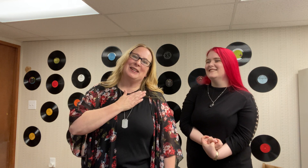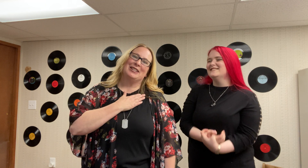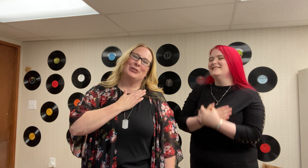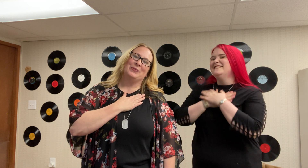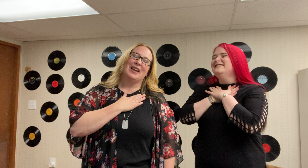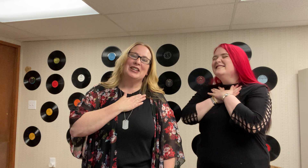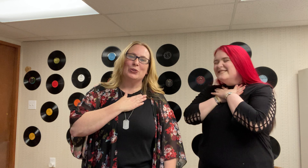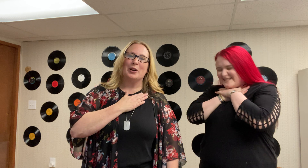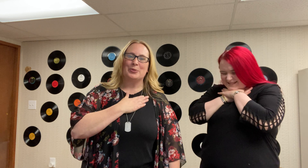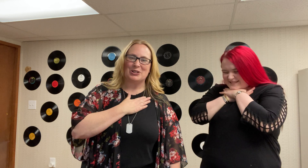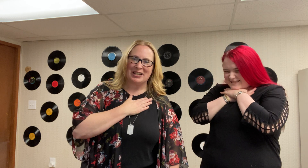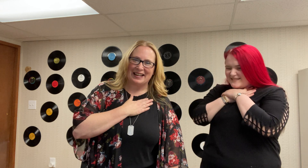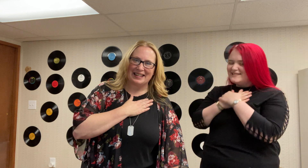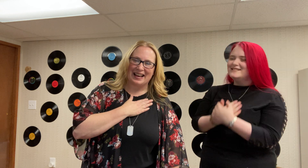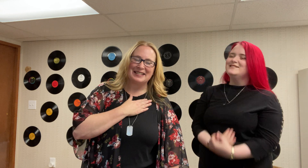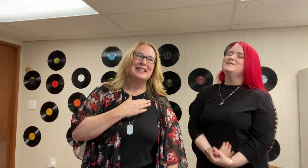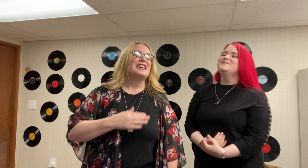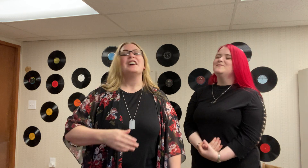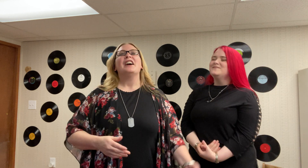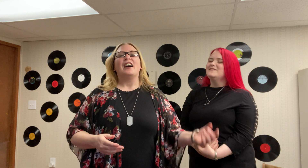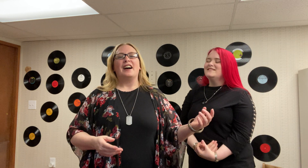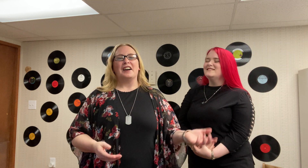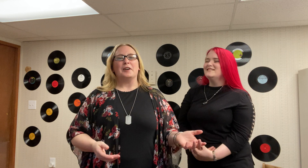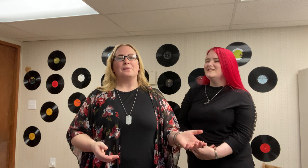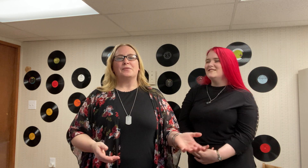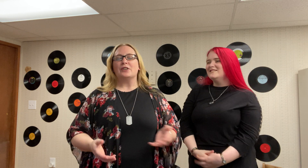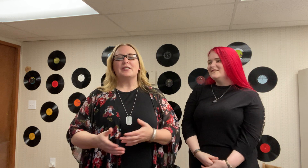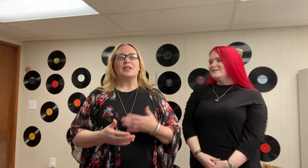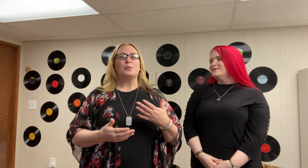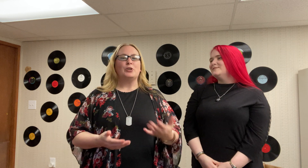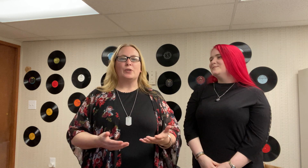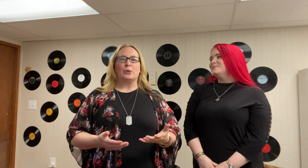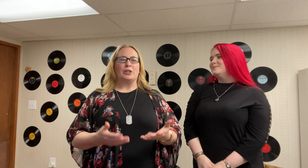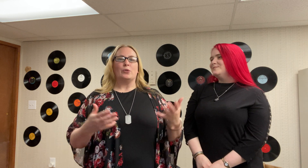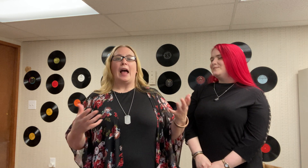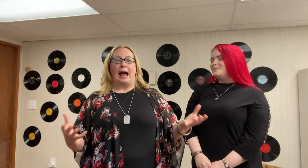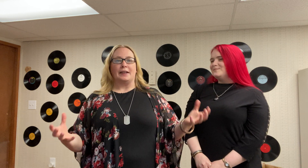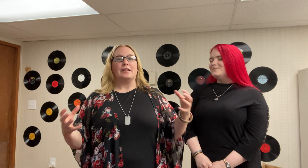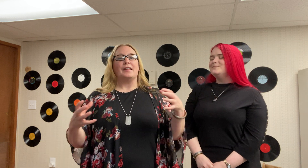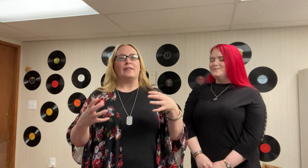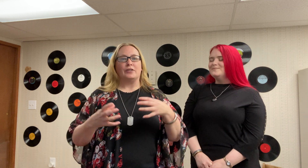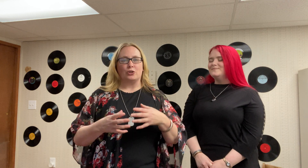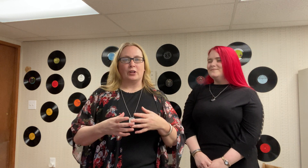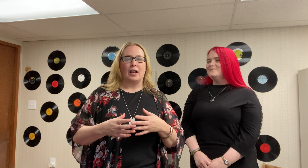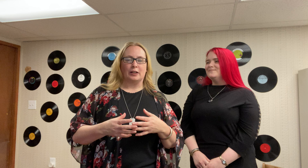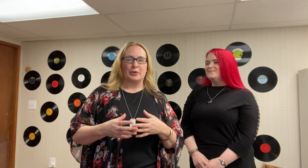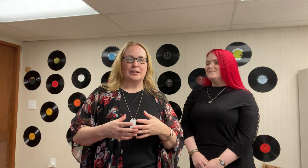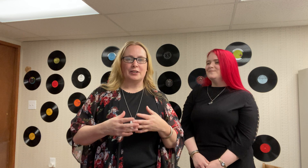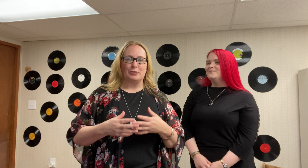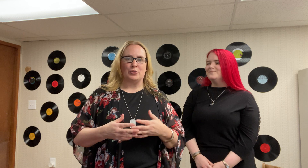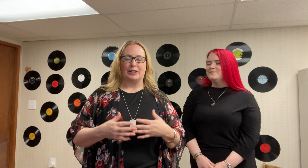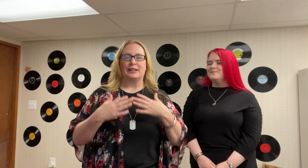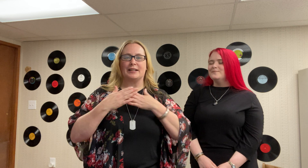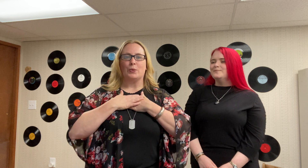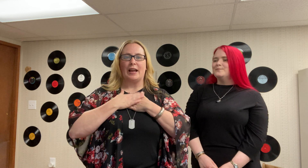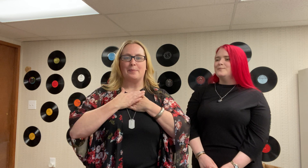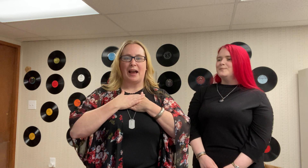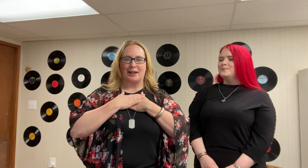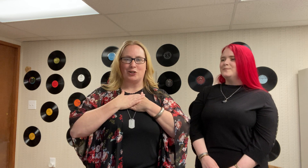too, that you appreciate that. There is such beauty when you add that visual element to music, and that's why I'm passionate